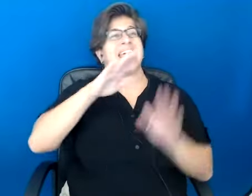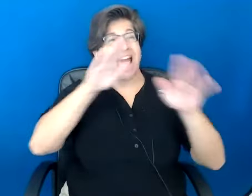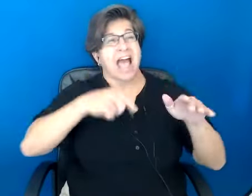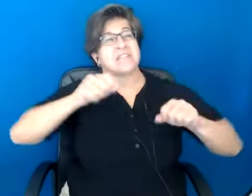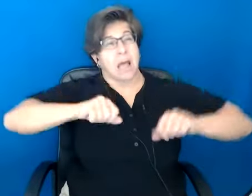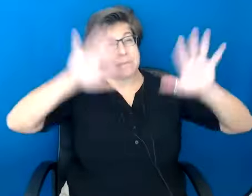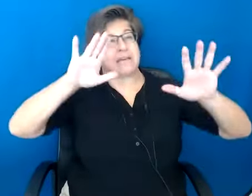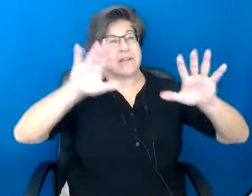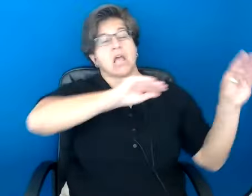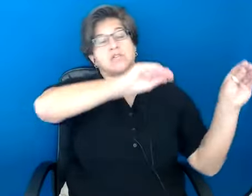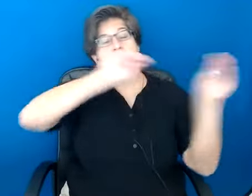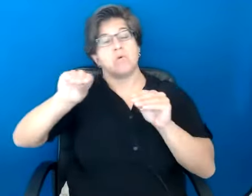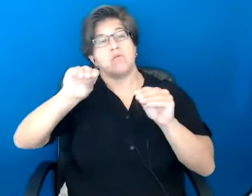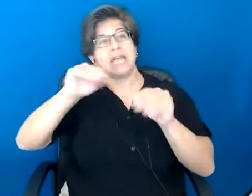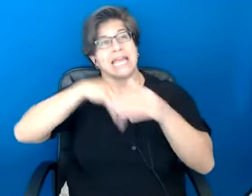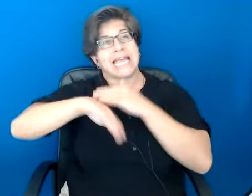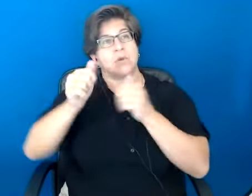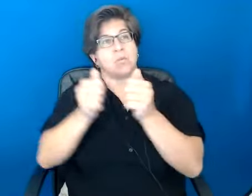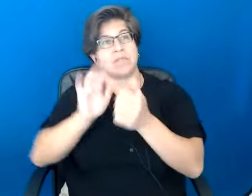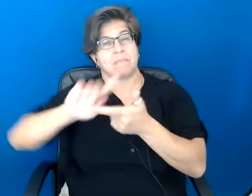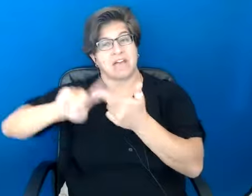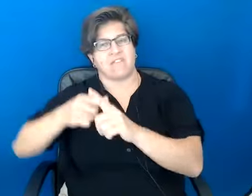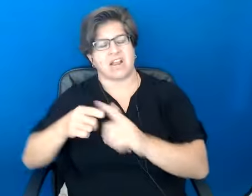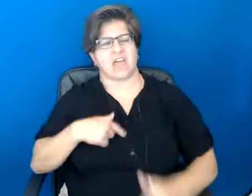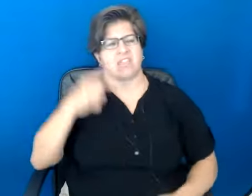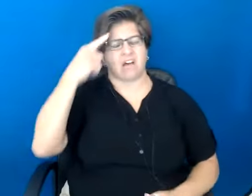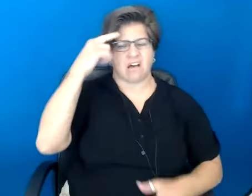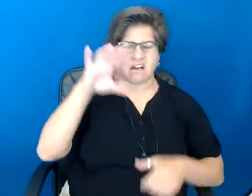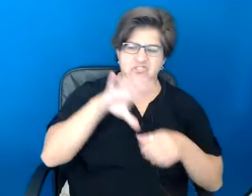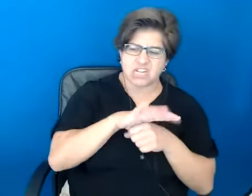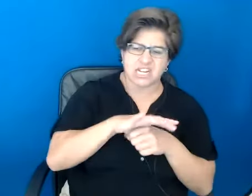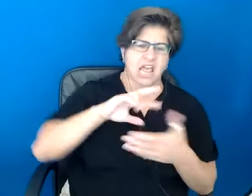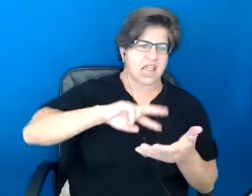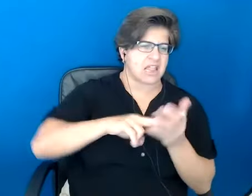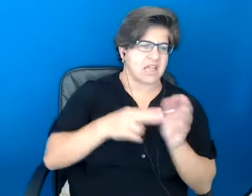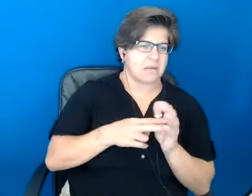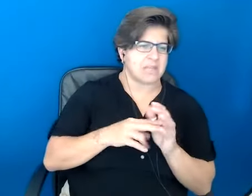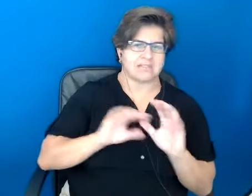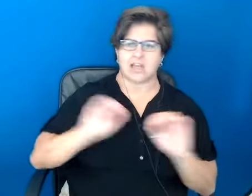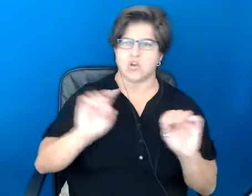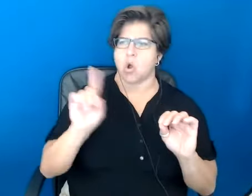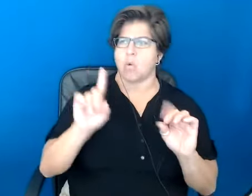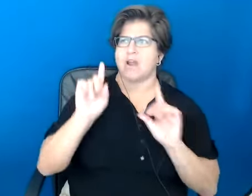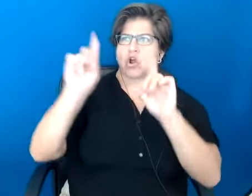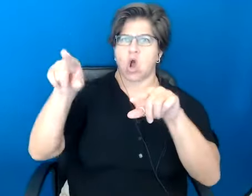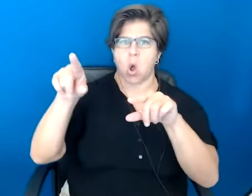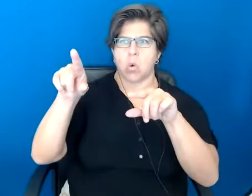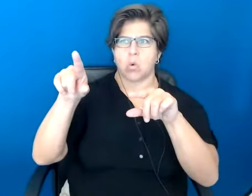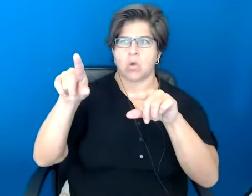That was in the December. My son phoned me up in the January to tell me, "Mum, I'm giving up the house because I'm moving in with my